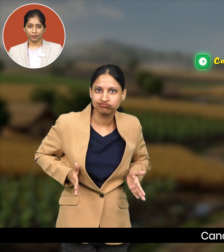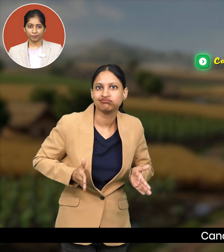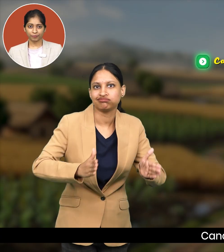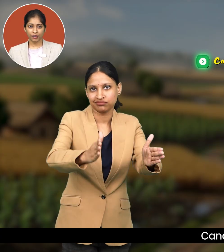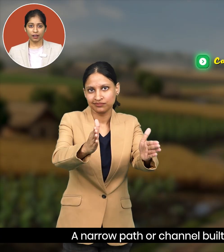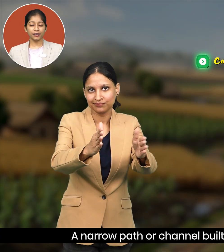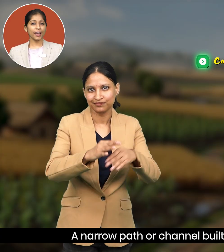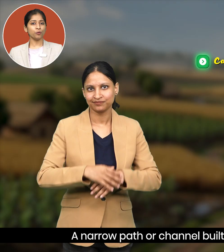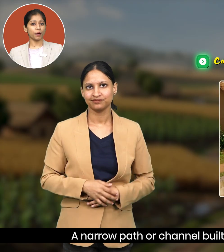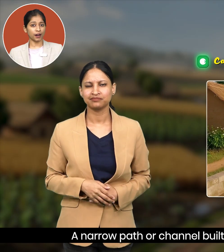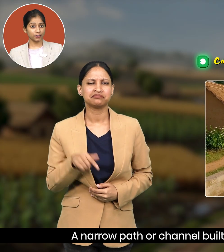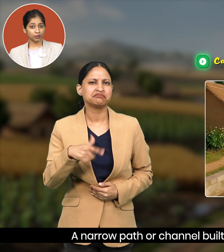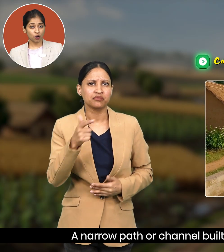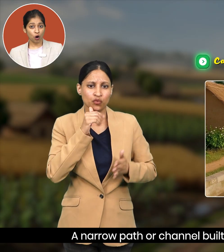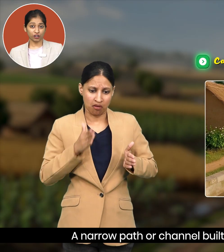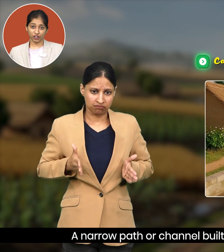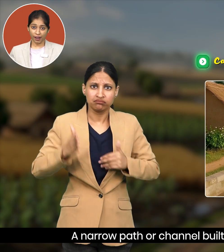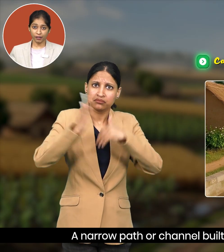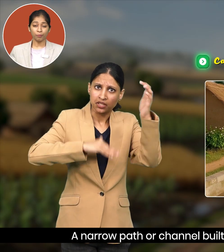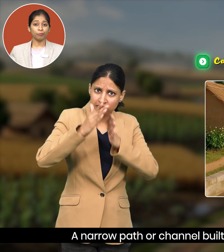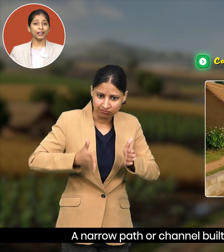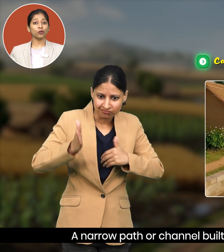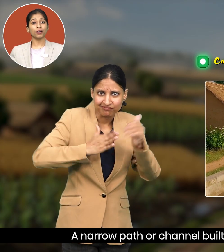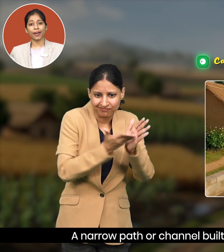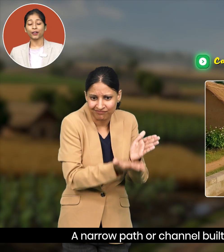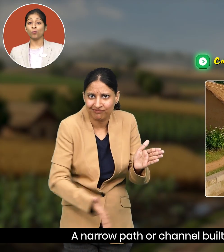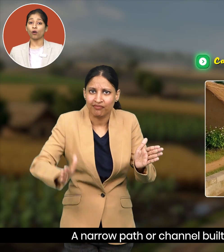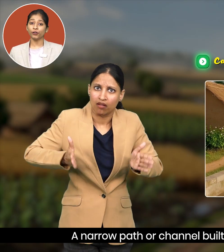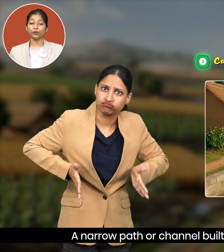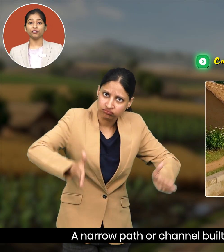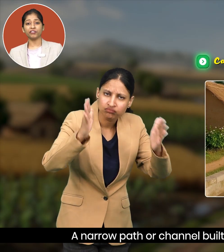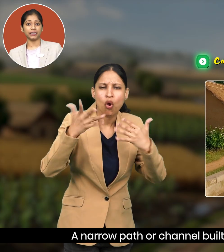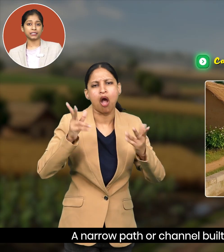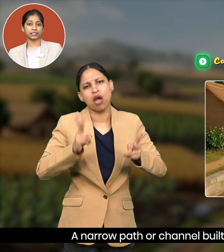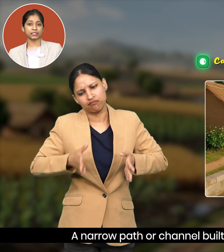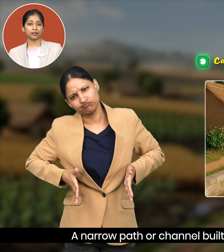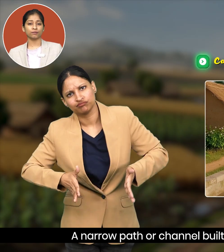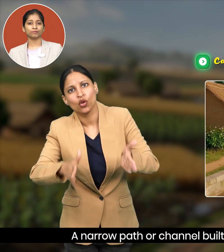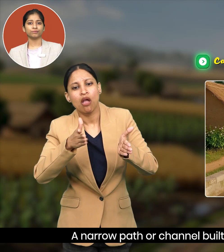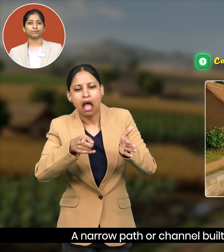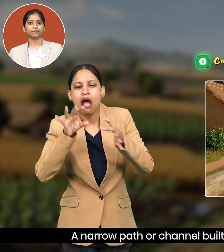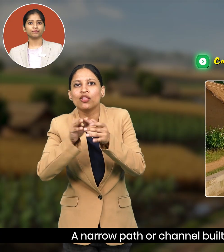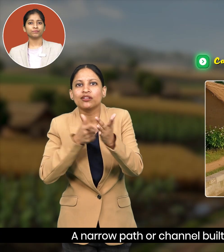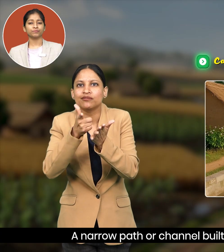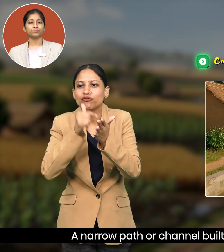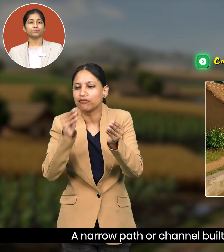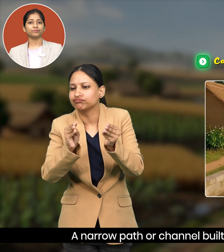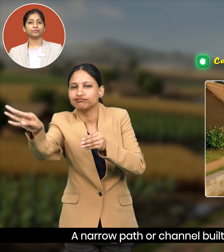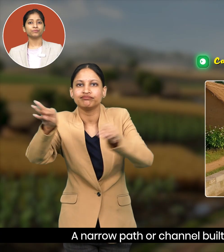Canal: a narrow path or channel built to carry water to the fields.